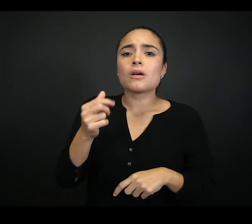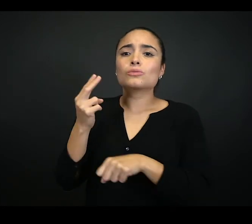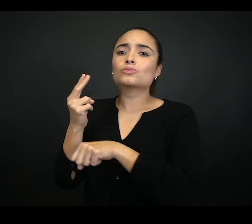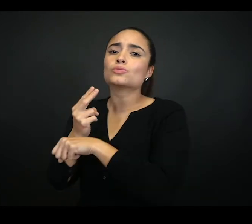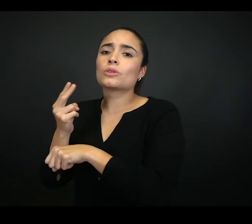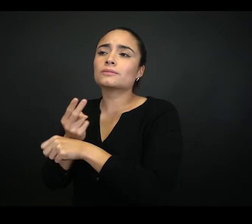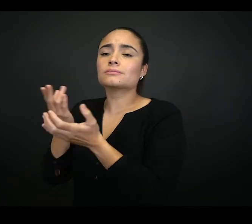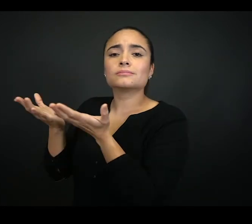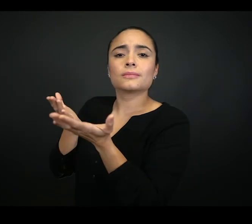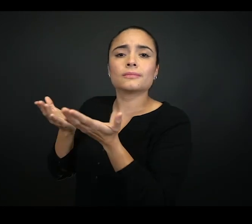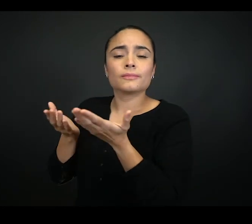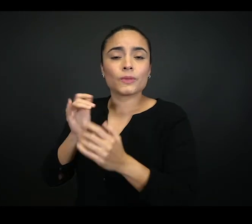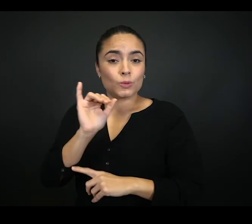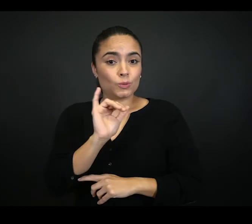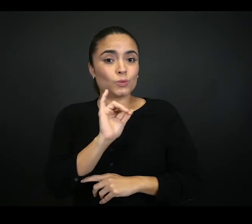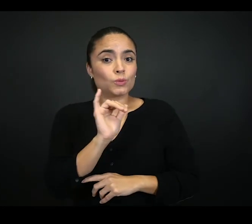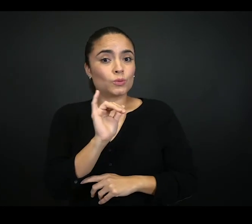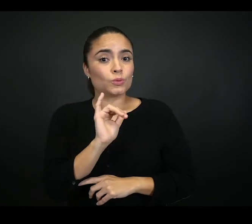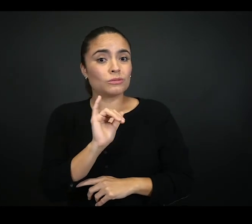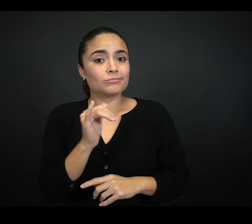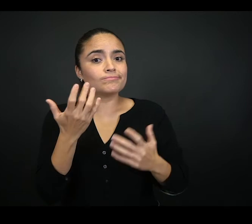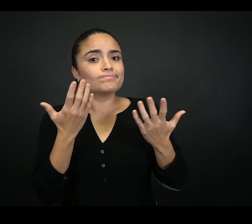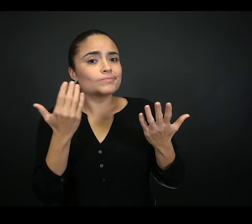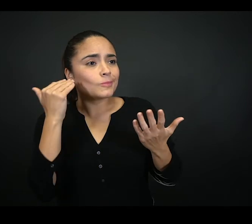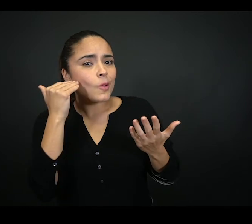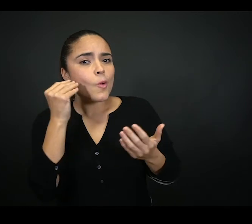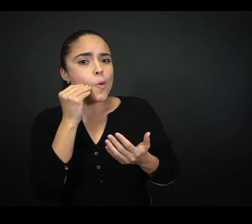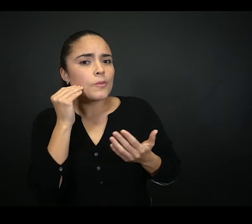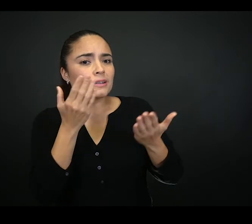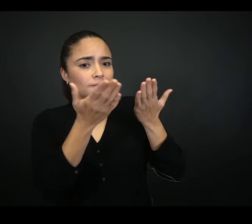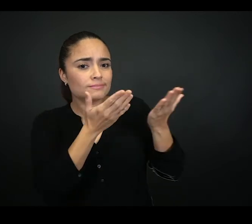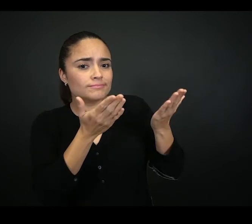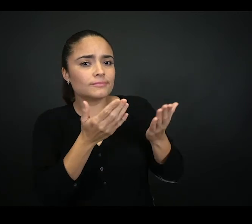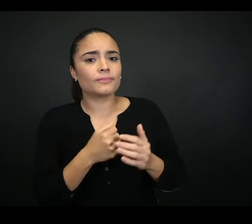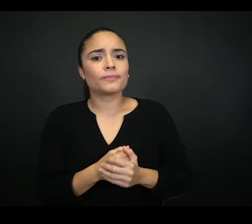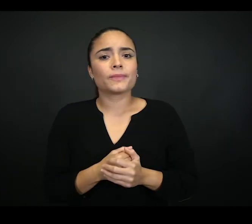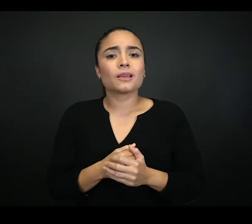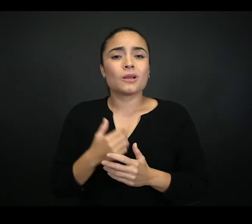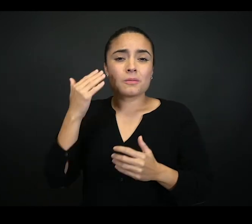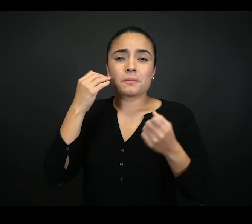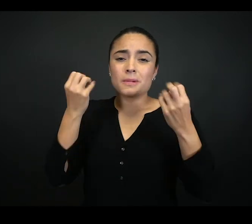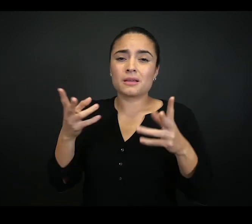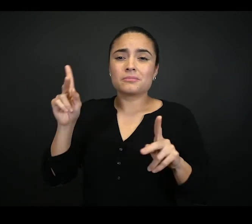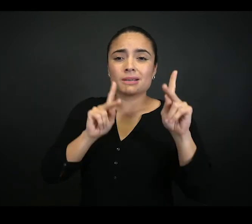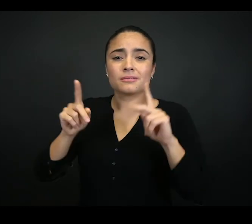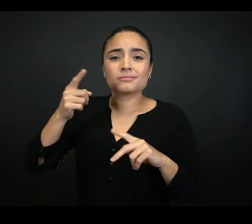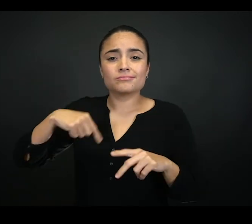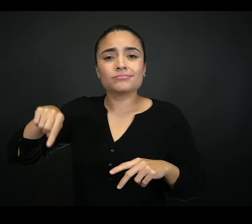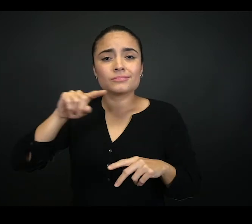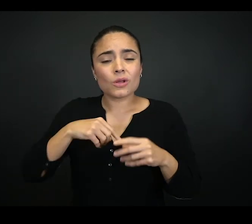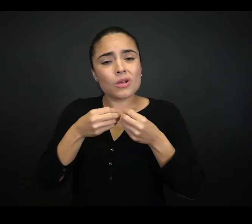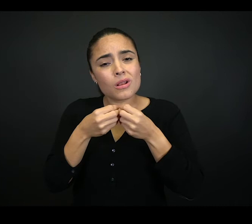system, at community agencies for people who use drugs, who have lost loved ones. It's been a very